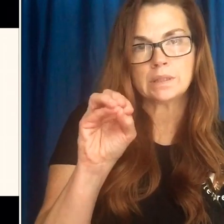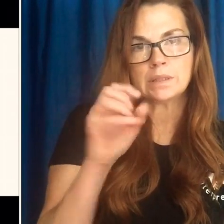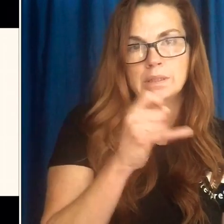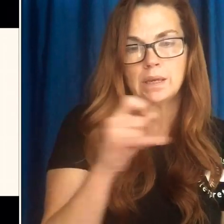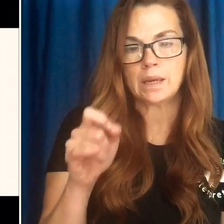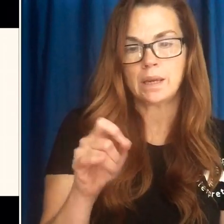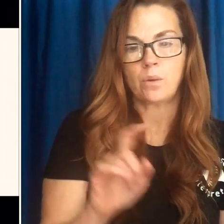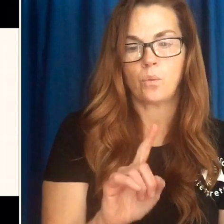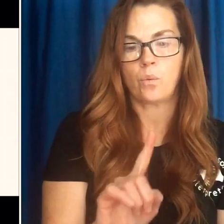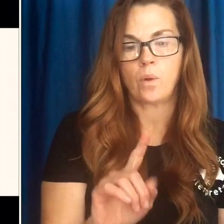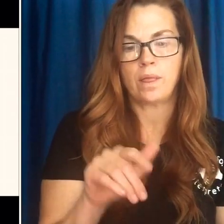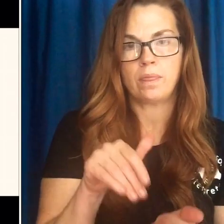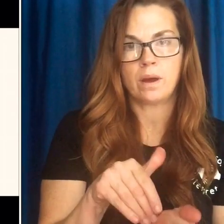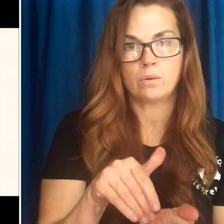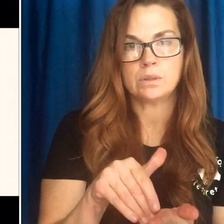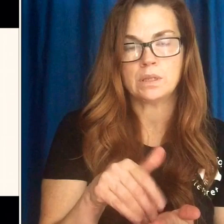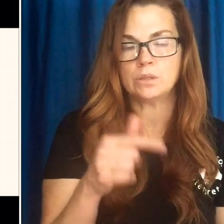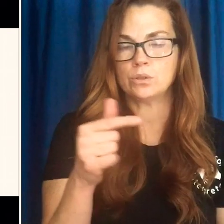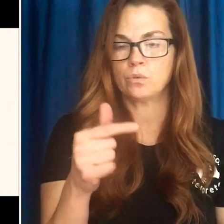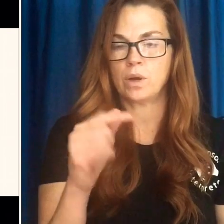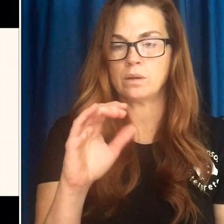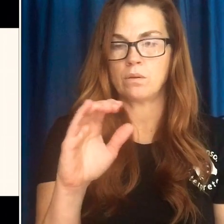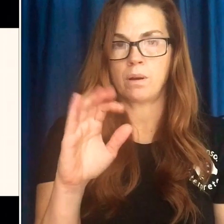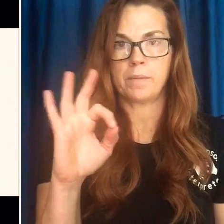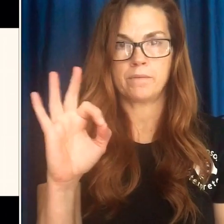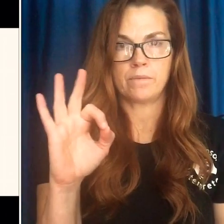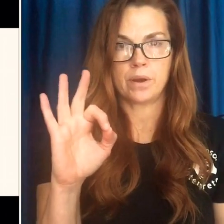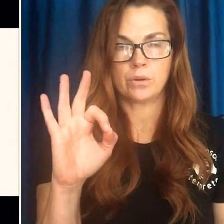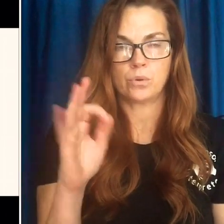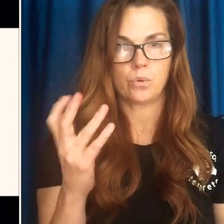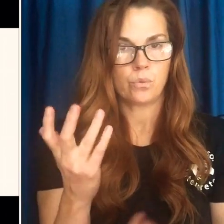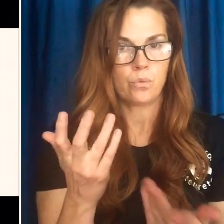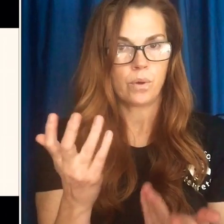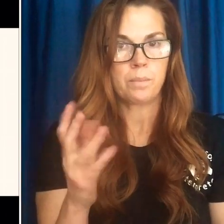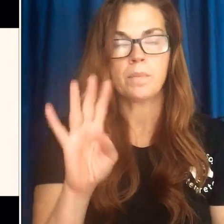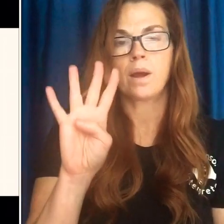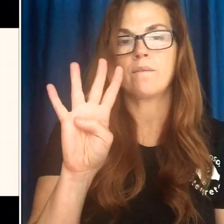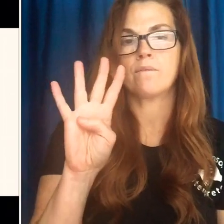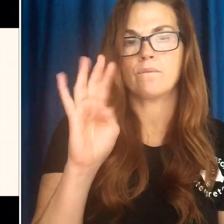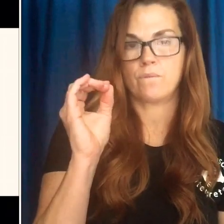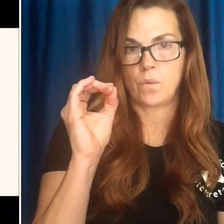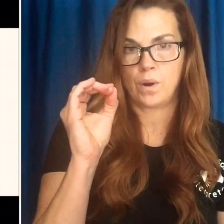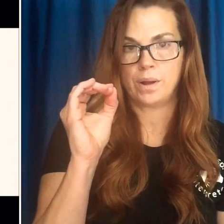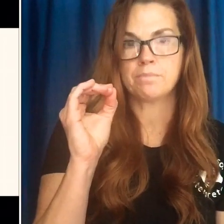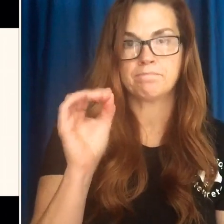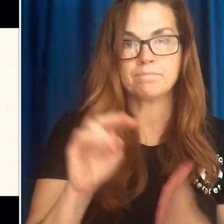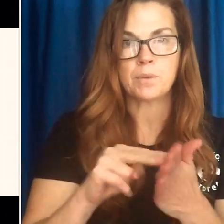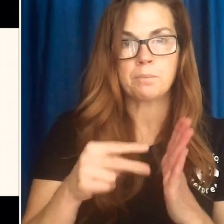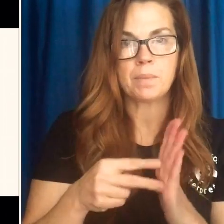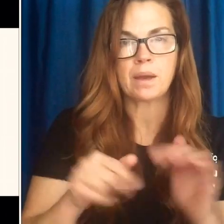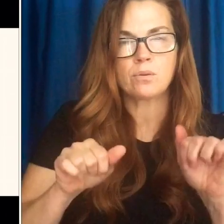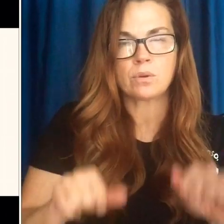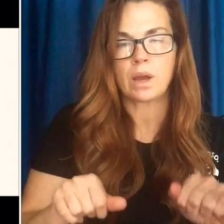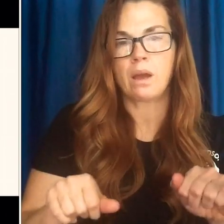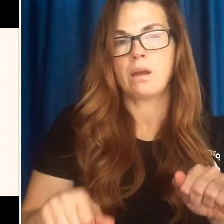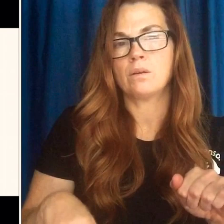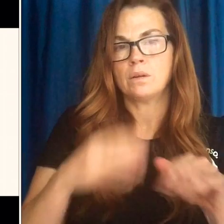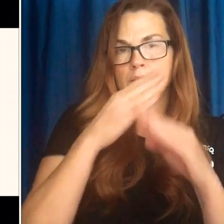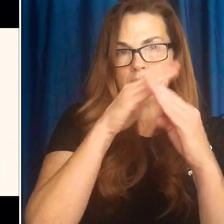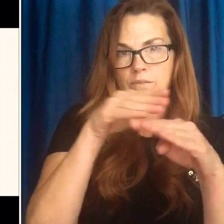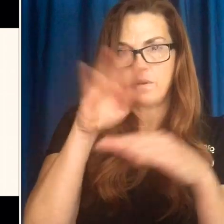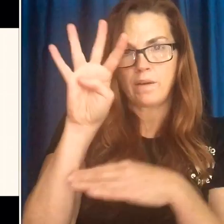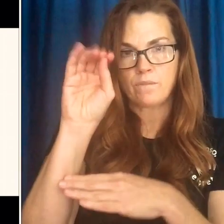share a greatest common factor of 40. and that in fact, if I divide my numerator